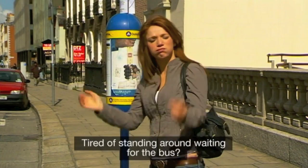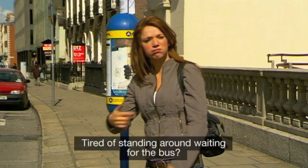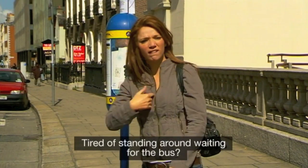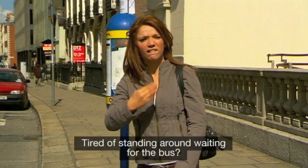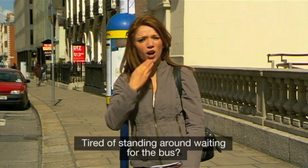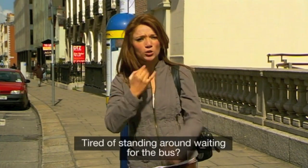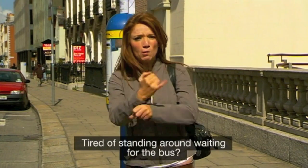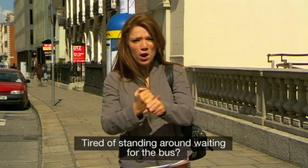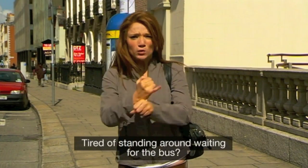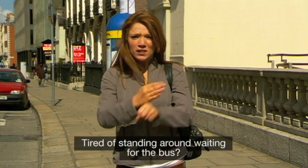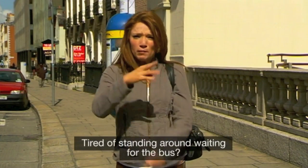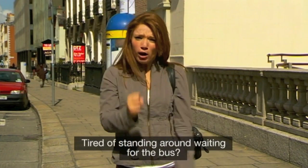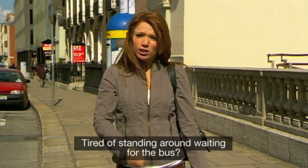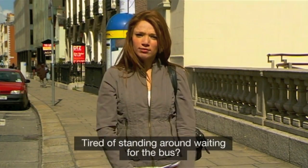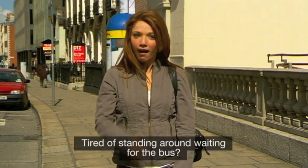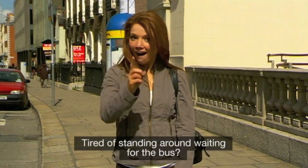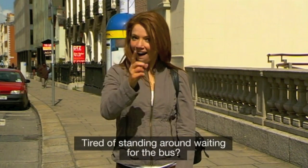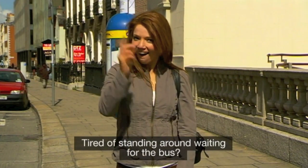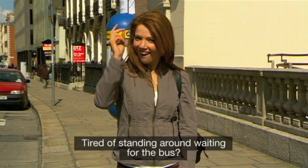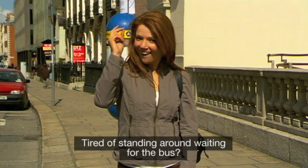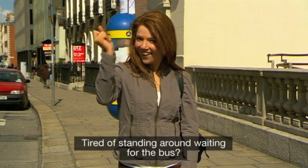Tired of standing around waiting for a bus?